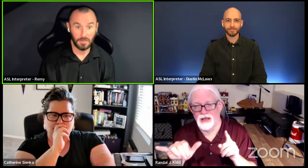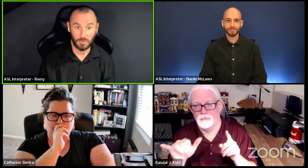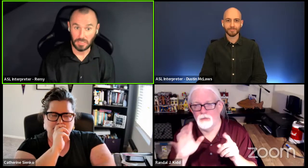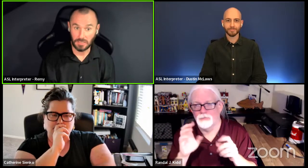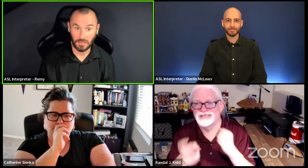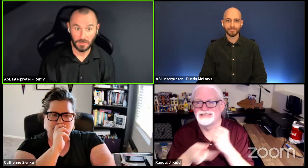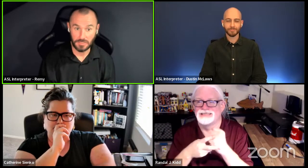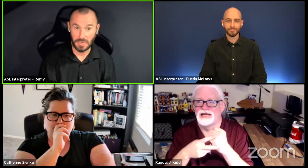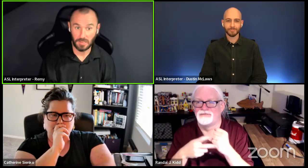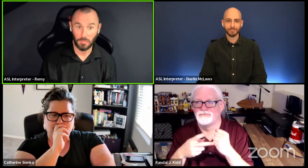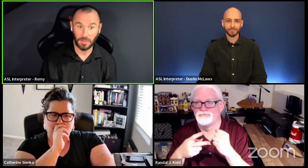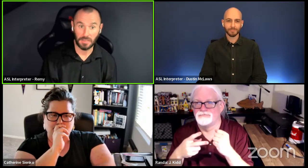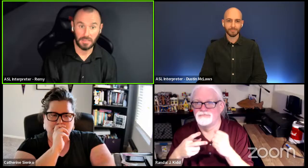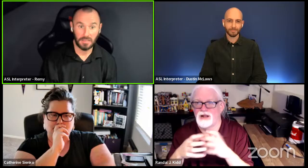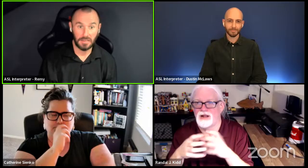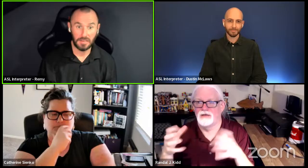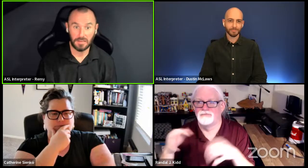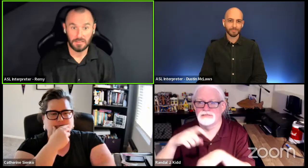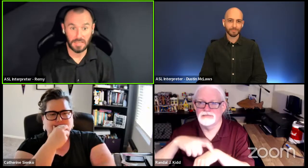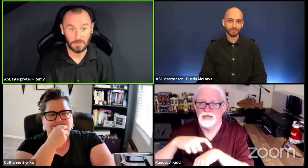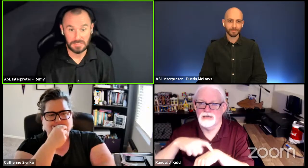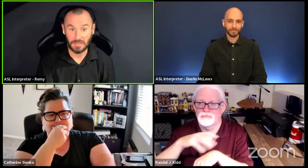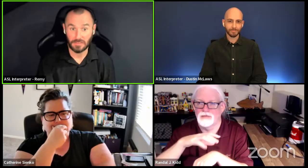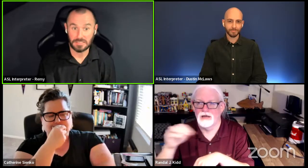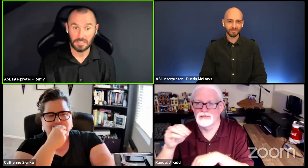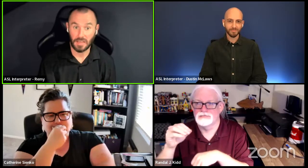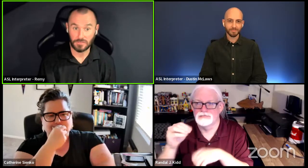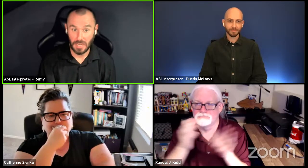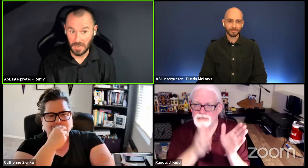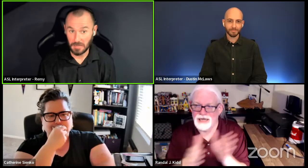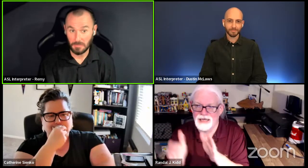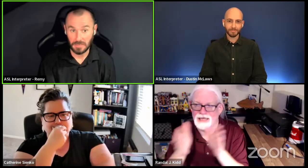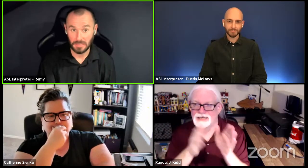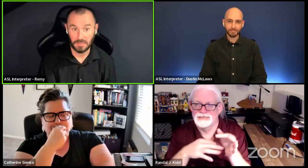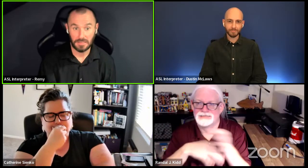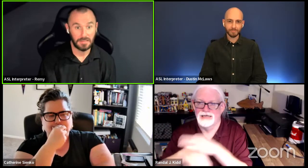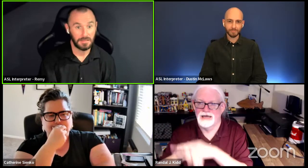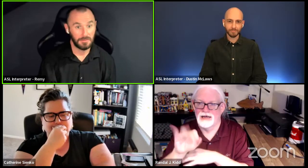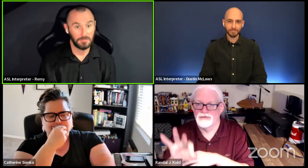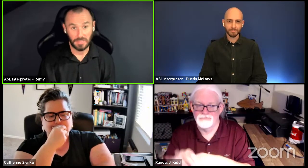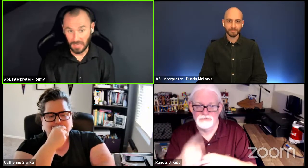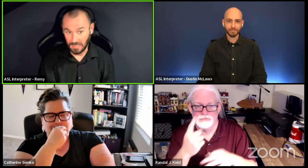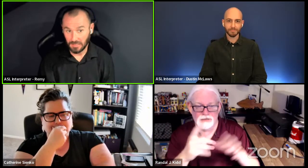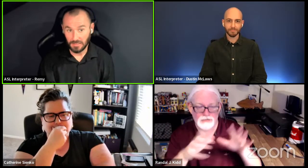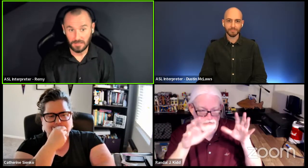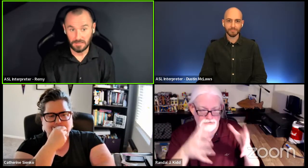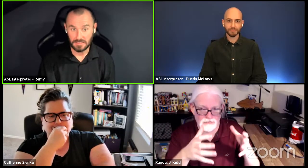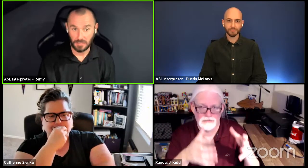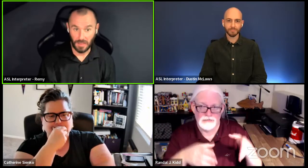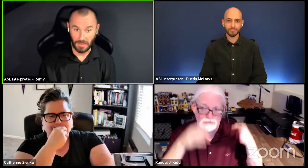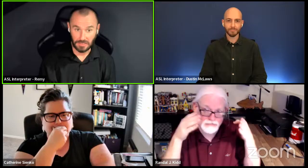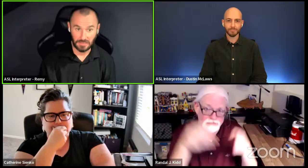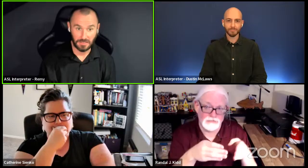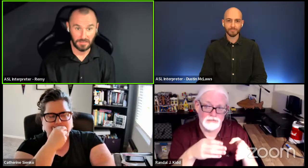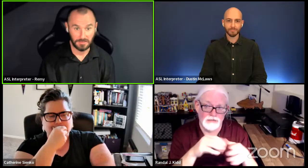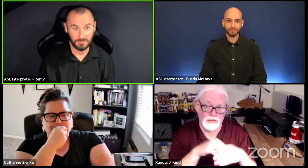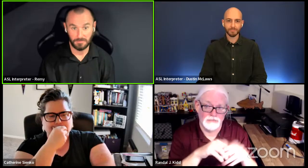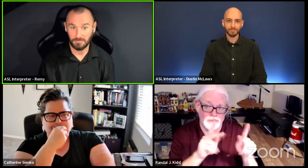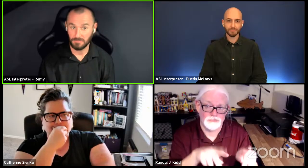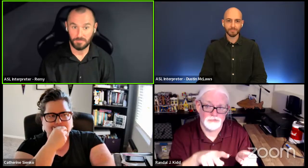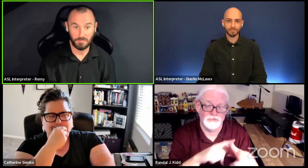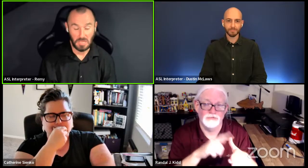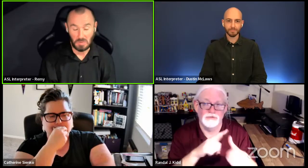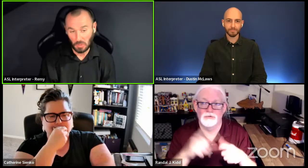for Ricky to undertake, but that would save us a lot of time and planning instead of having